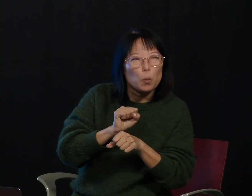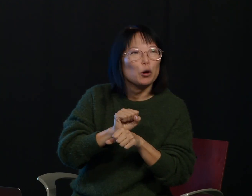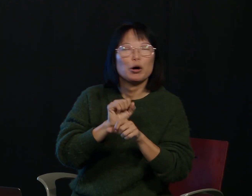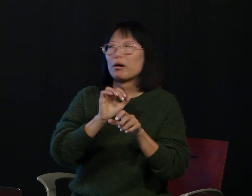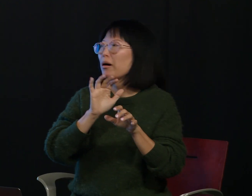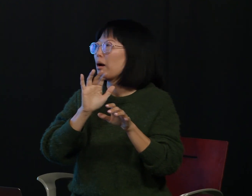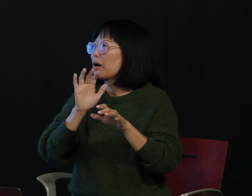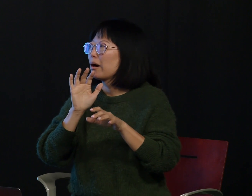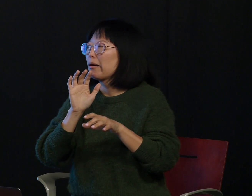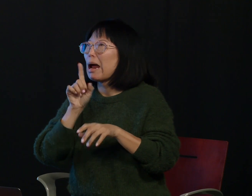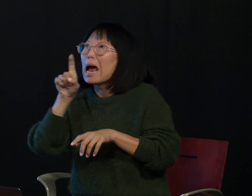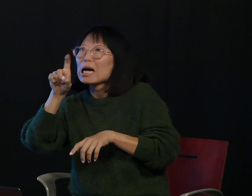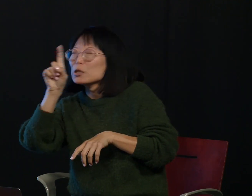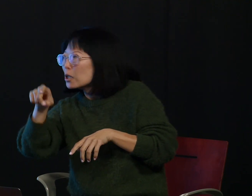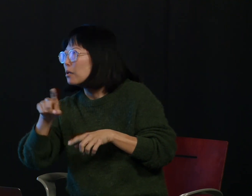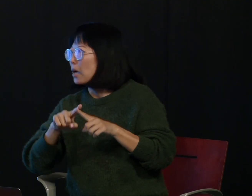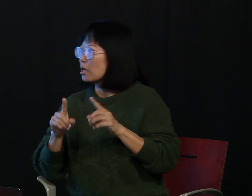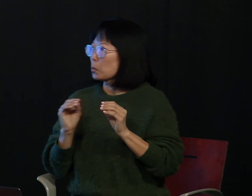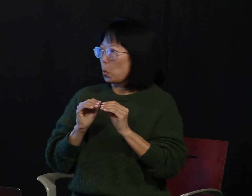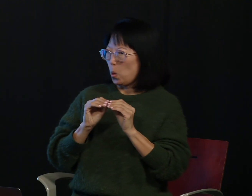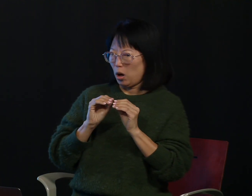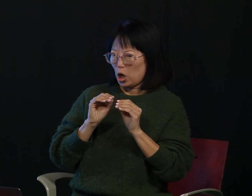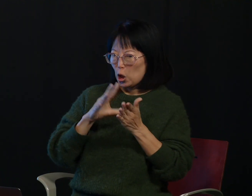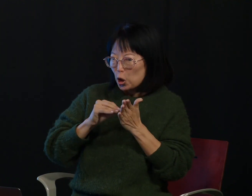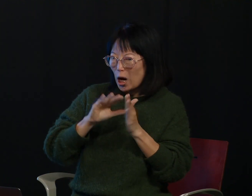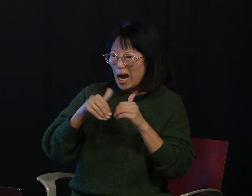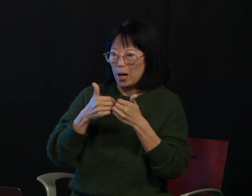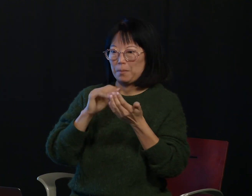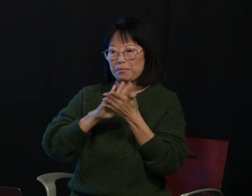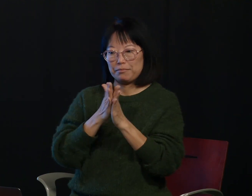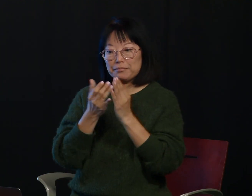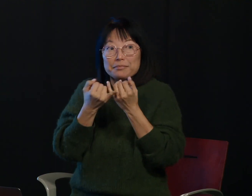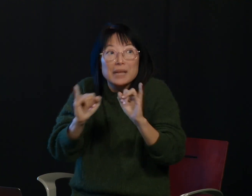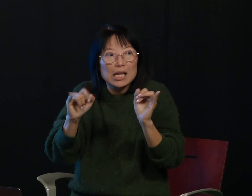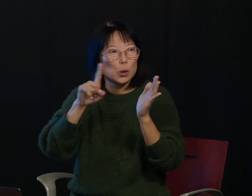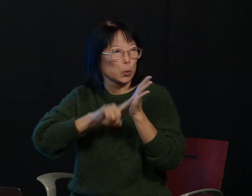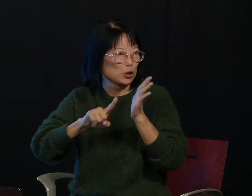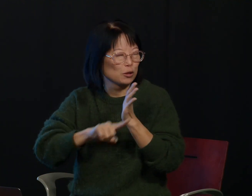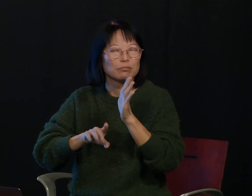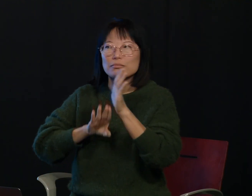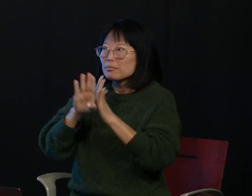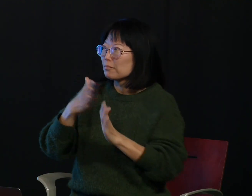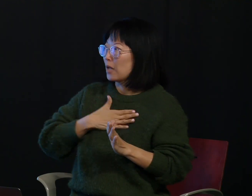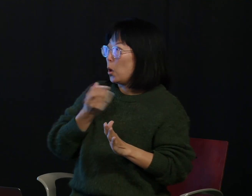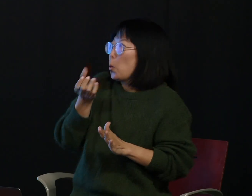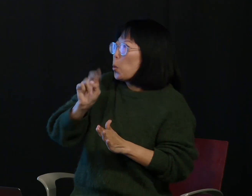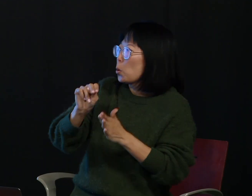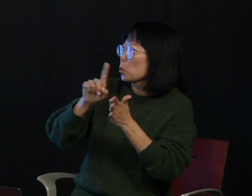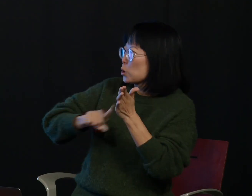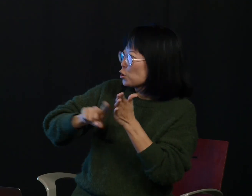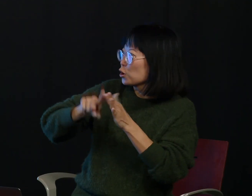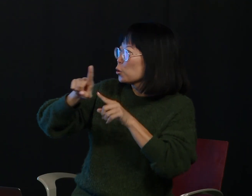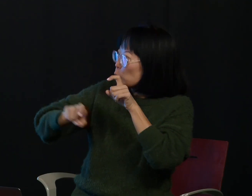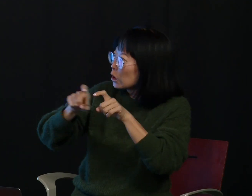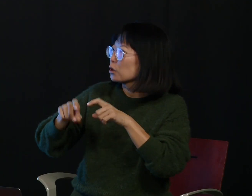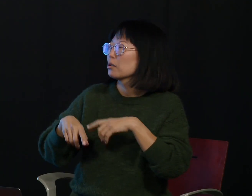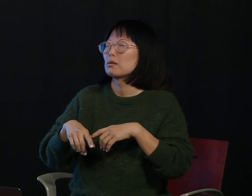homework and ask questions. I was learning how to become an independent researcher, developing my own research